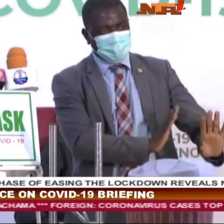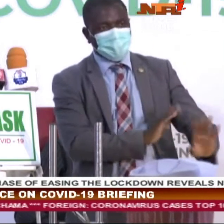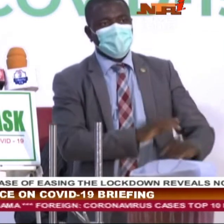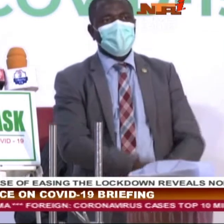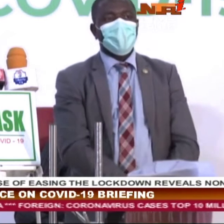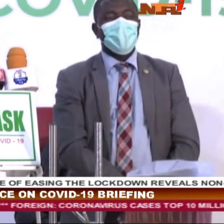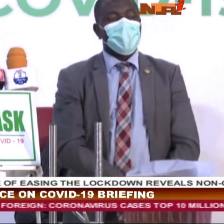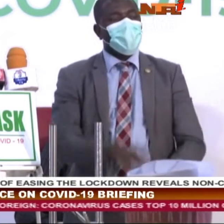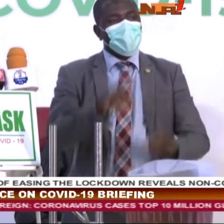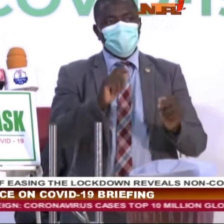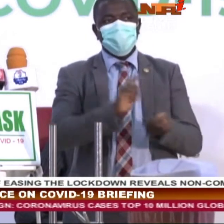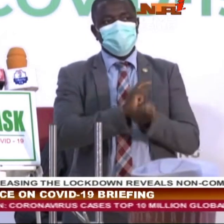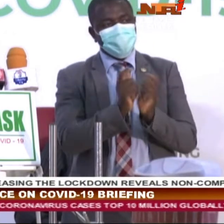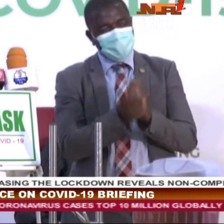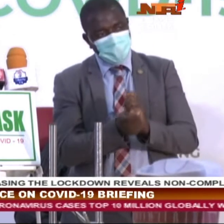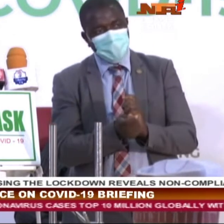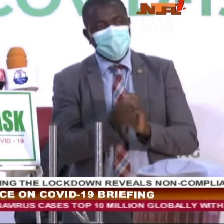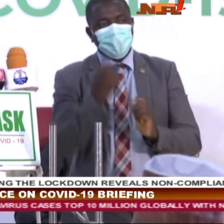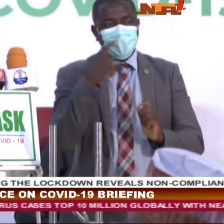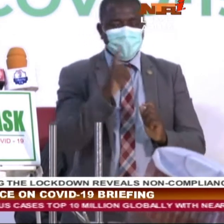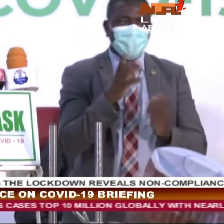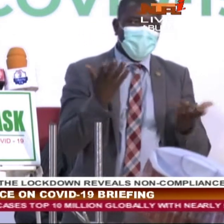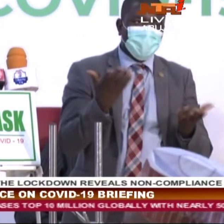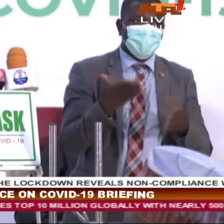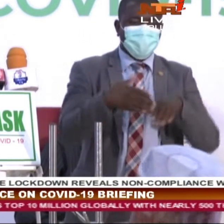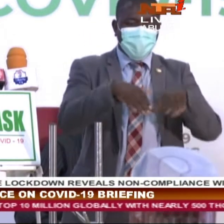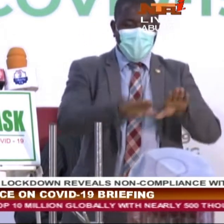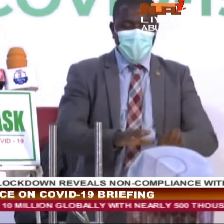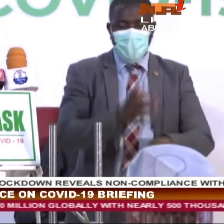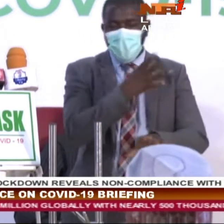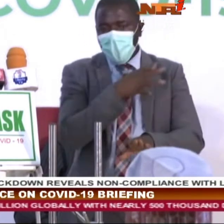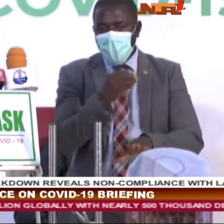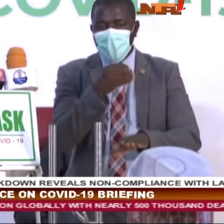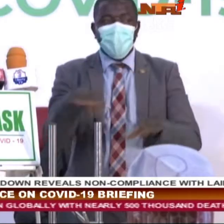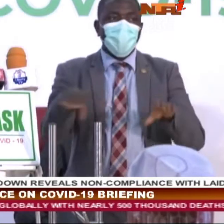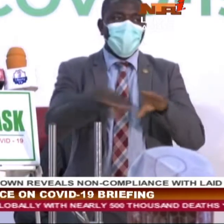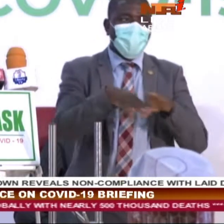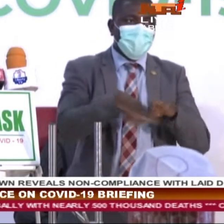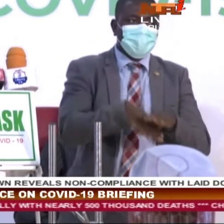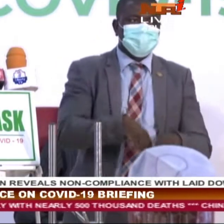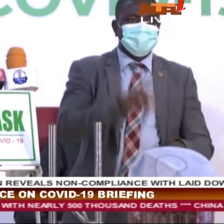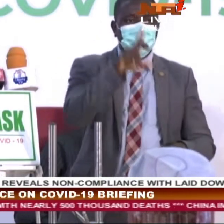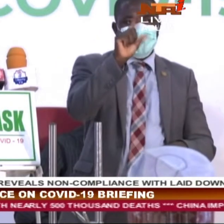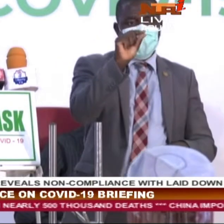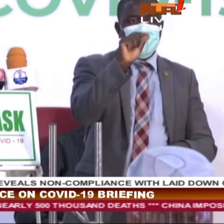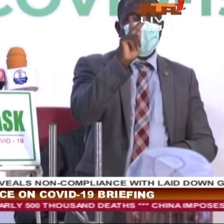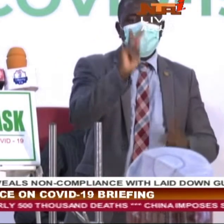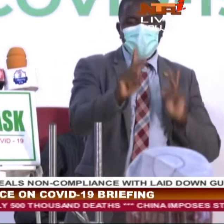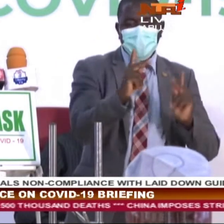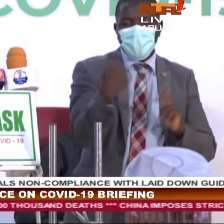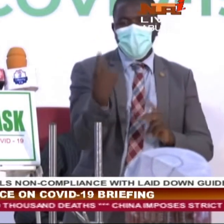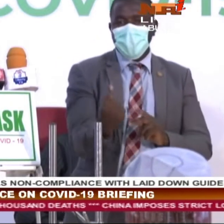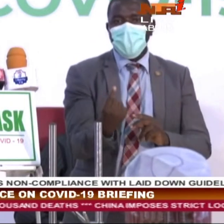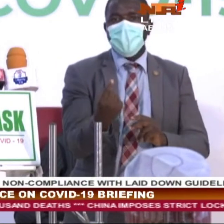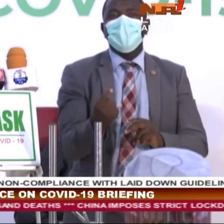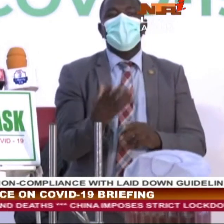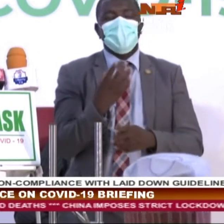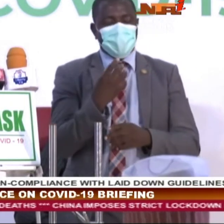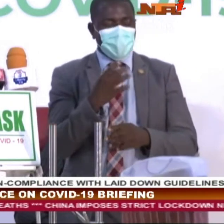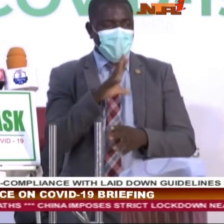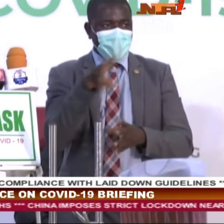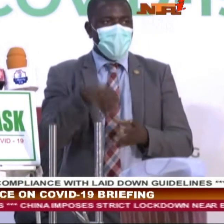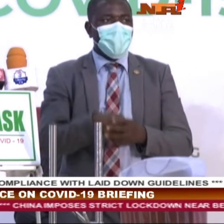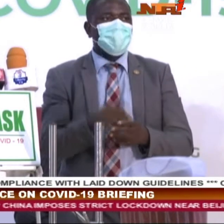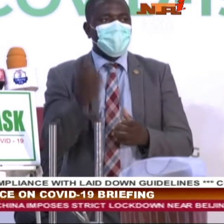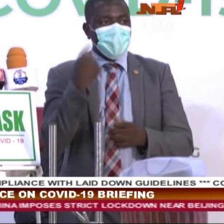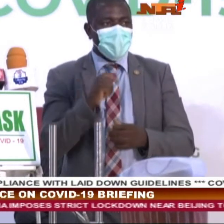no particular change. It's funerals and weddings to be limited to 20 people, including close family members.